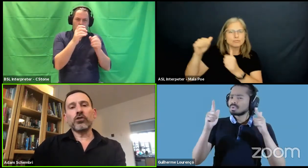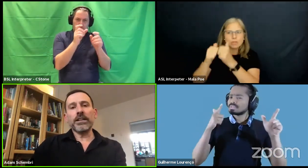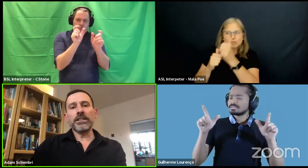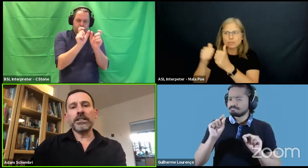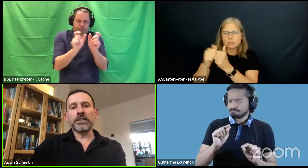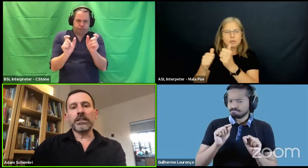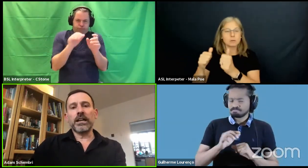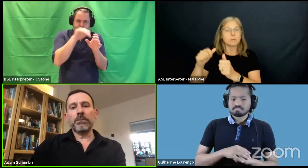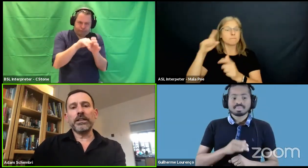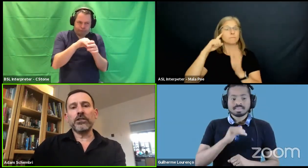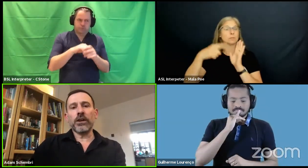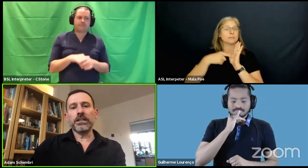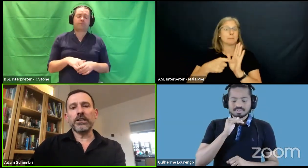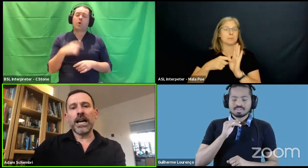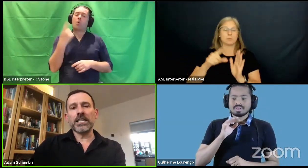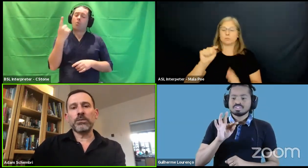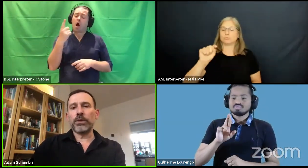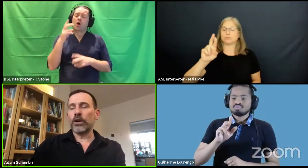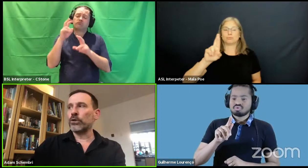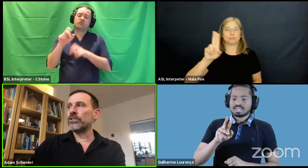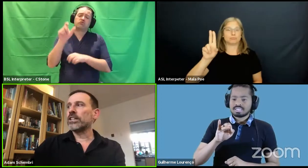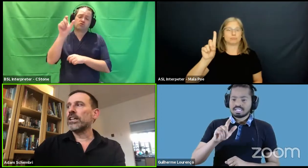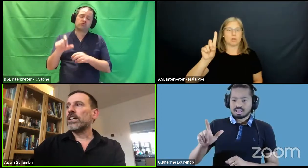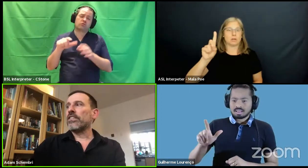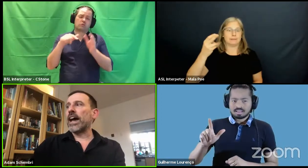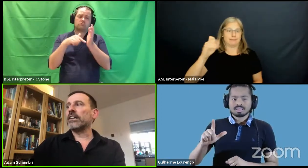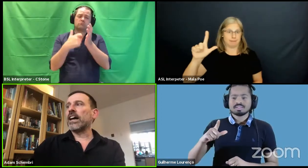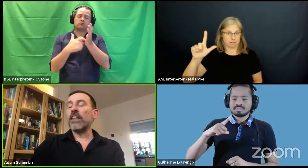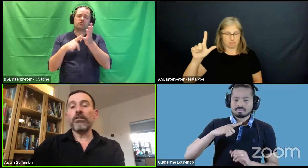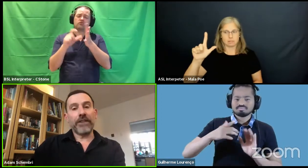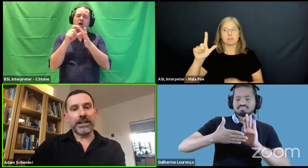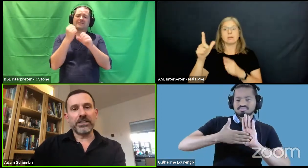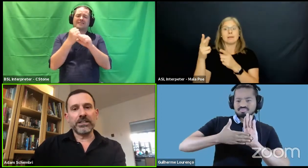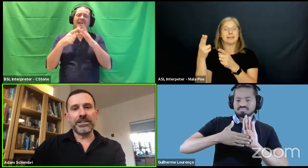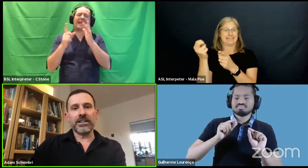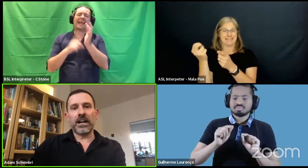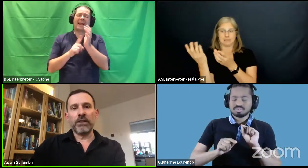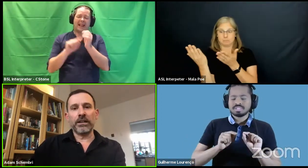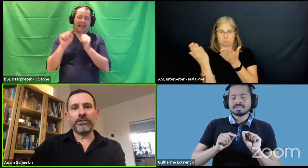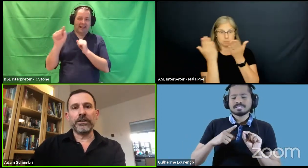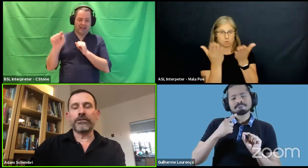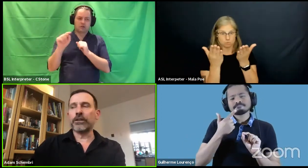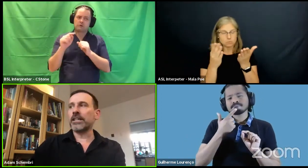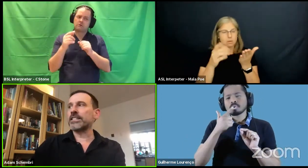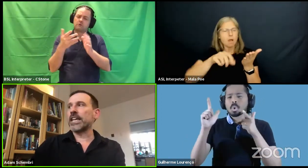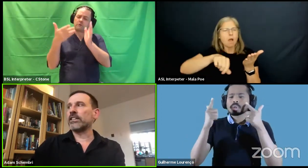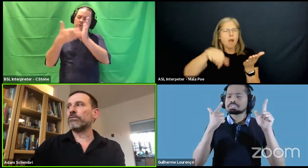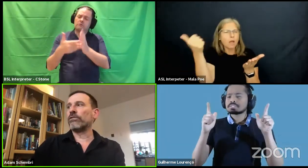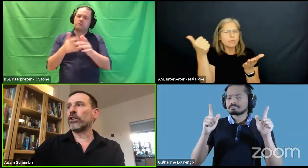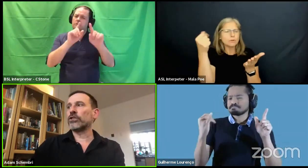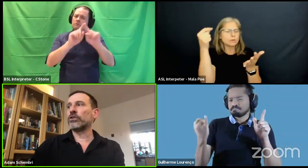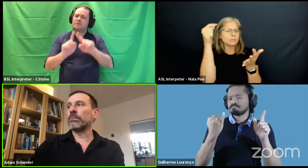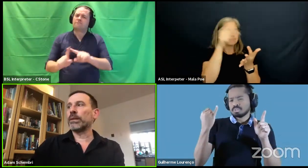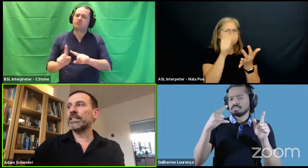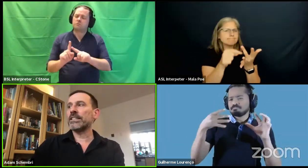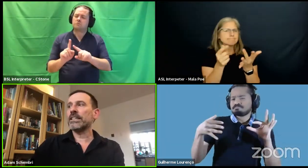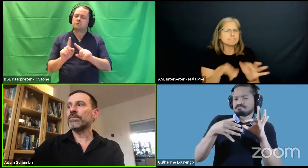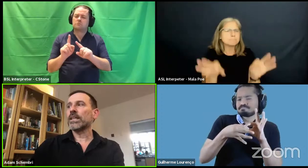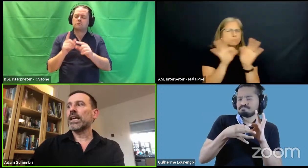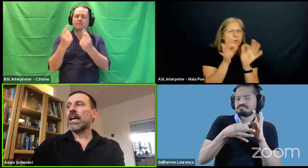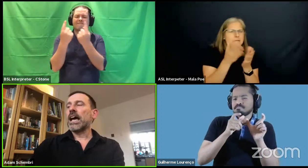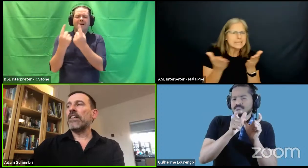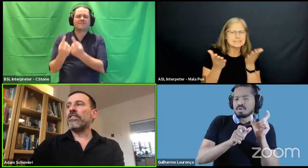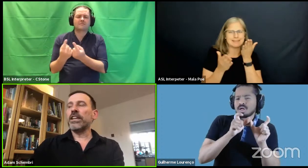particular, Peter Traugott has proposed that other factors are relevant for an understanding of morphological